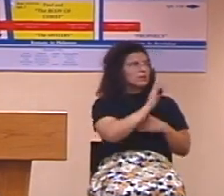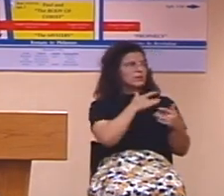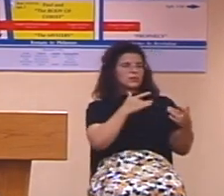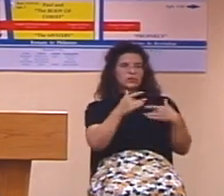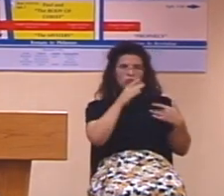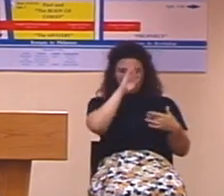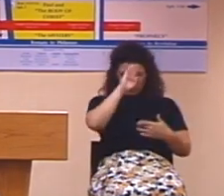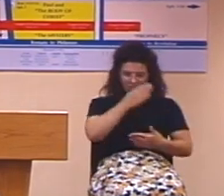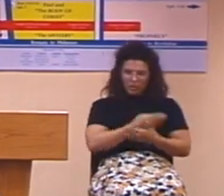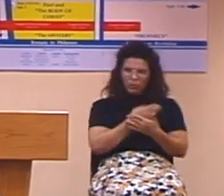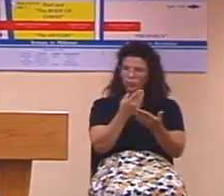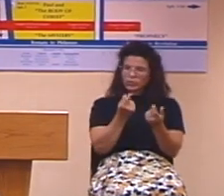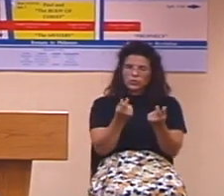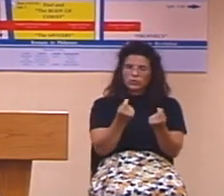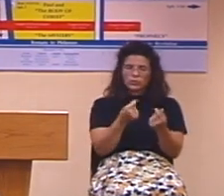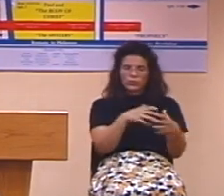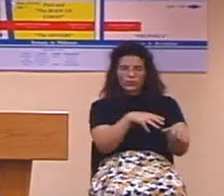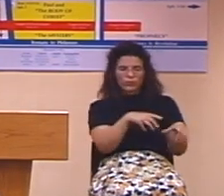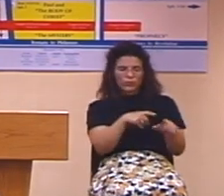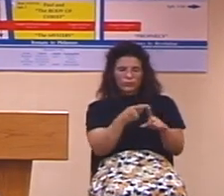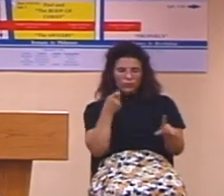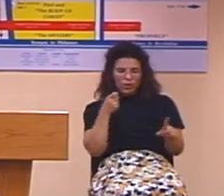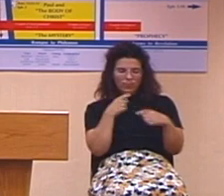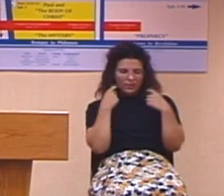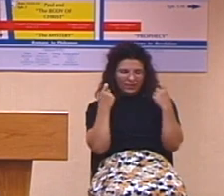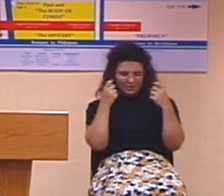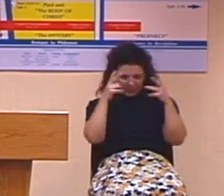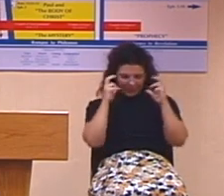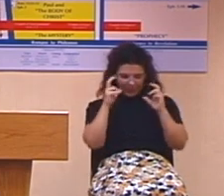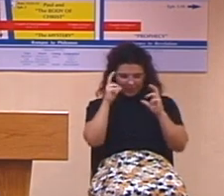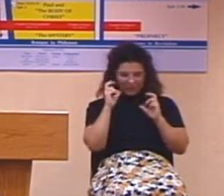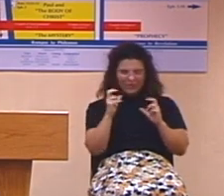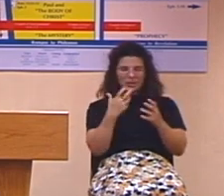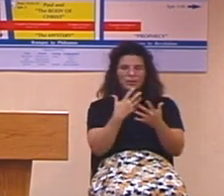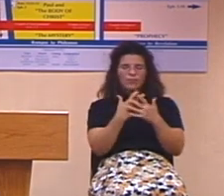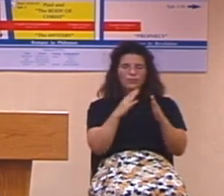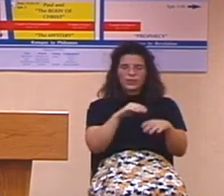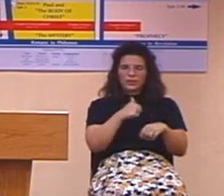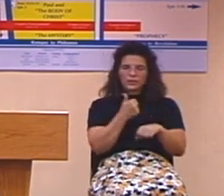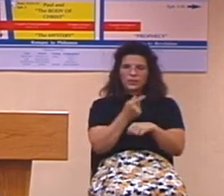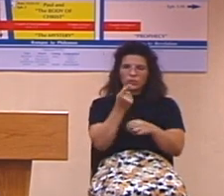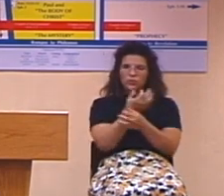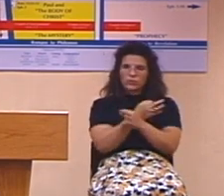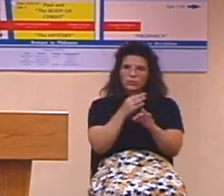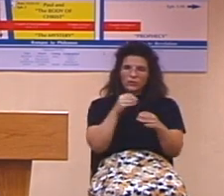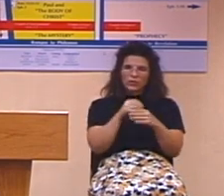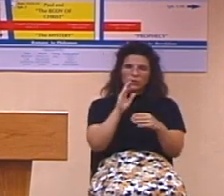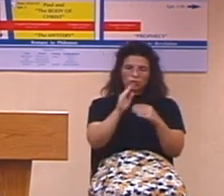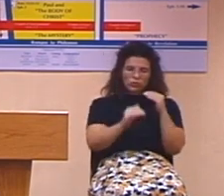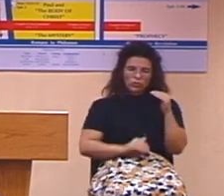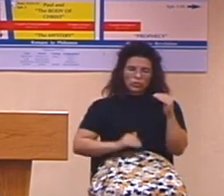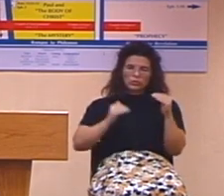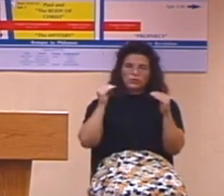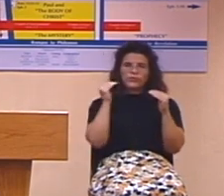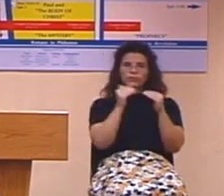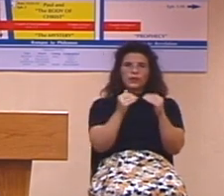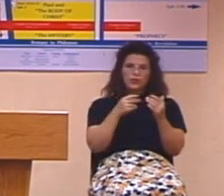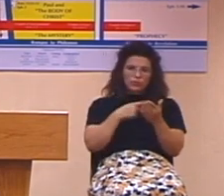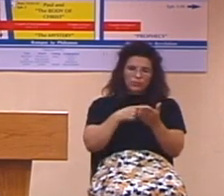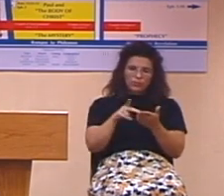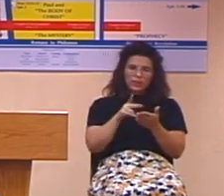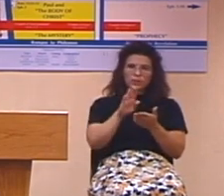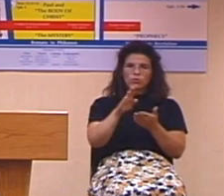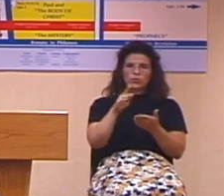What has he done? He's taken you from satanic captivity, and he has set you free in your justification, paying